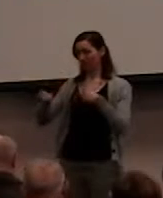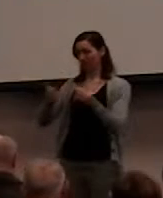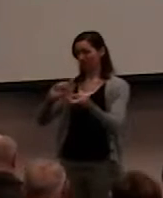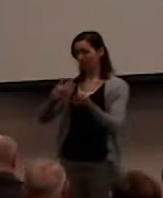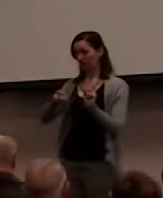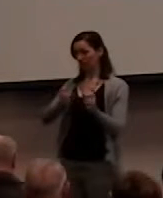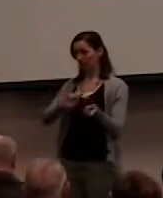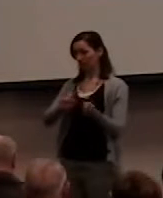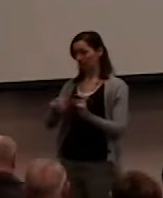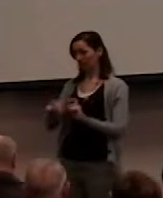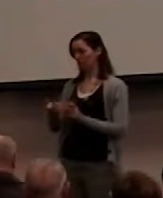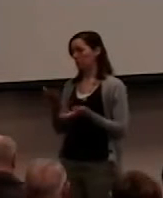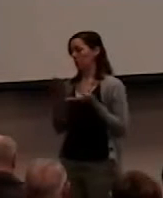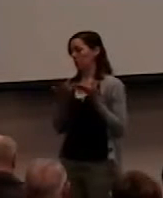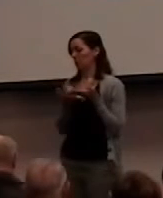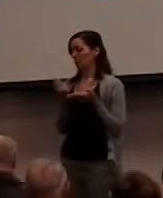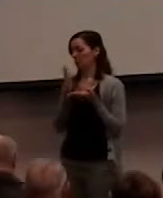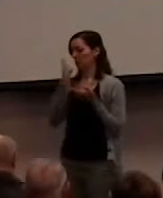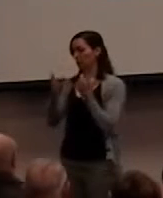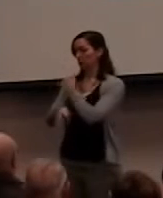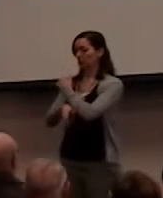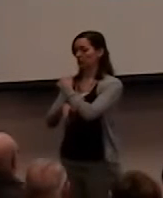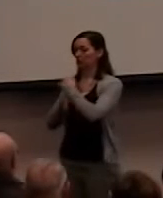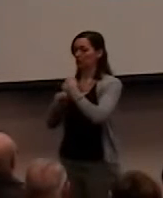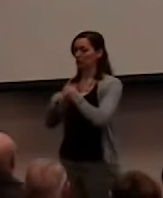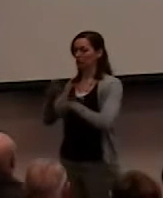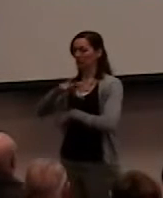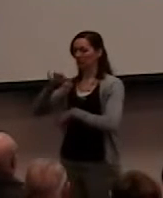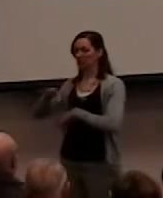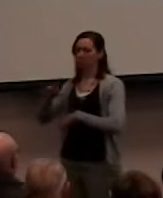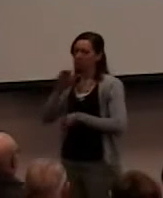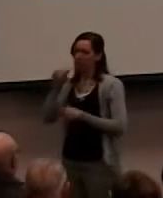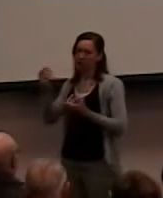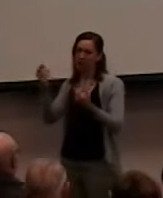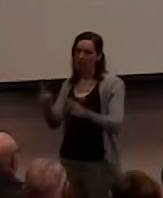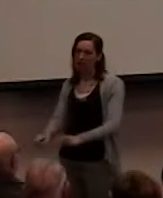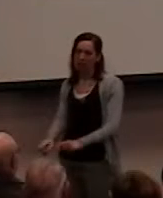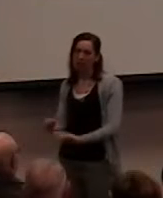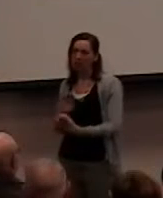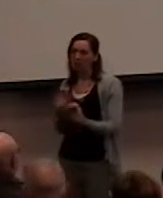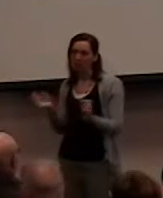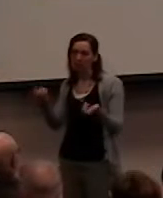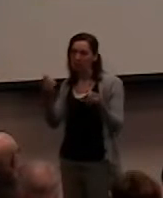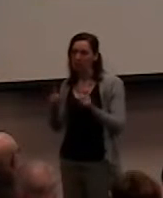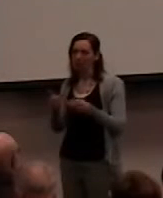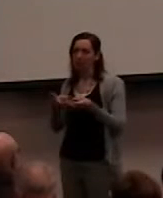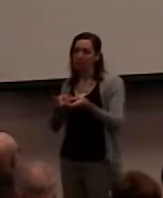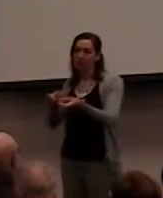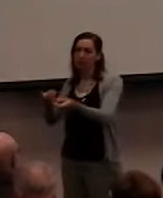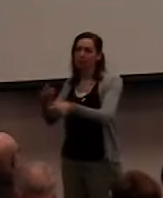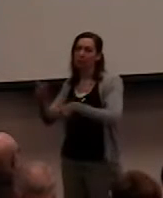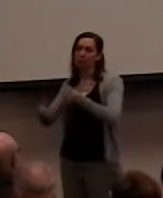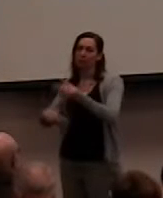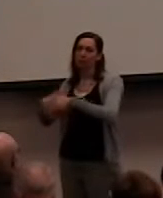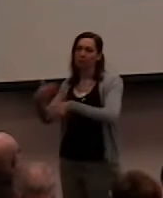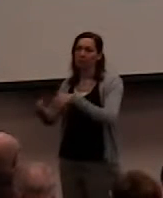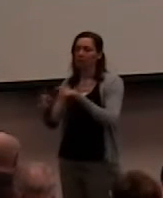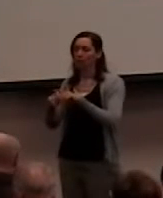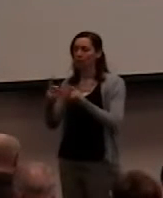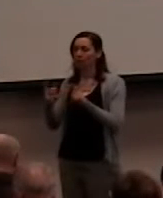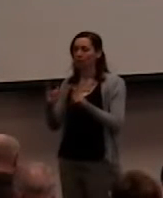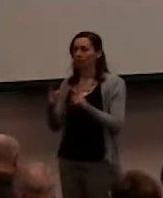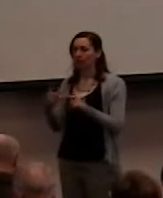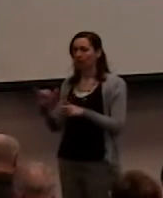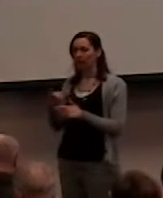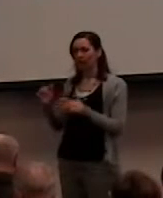to hijack one of the camels and head off into the sunset. Well, that didn't happen. But again, I want to point out, as a leader,